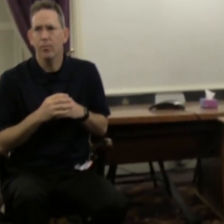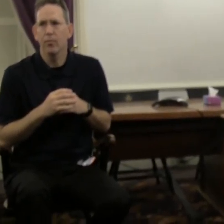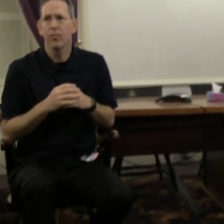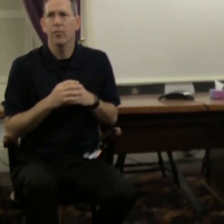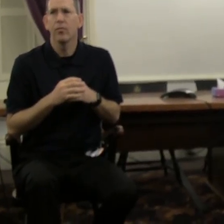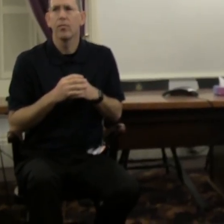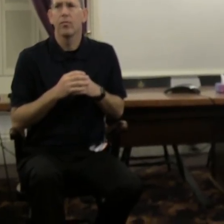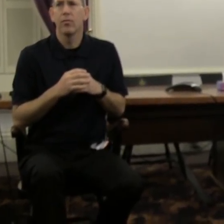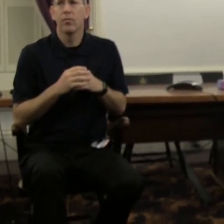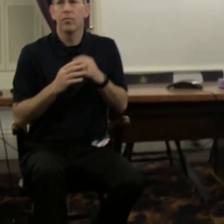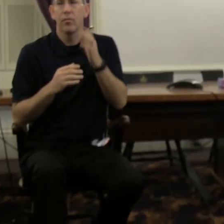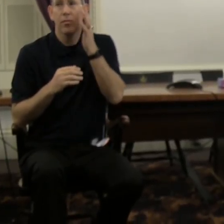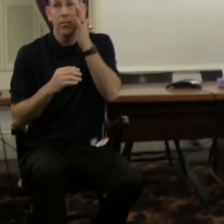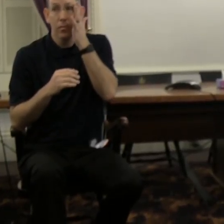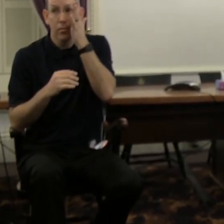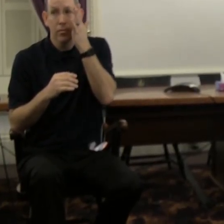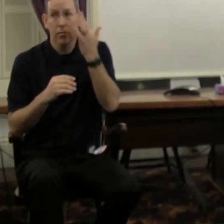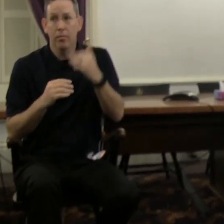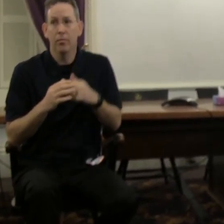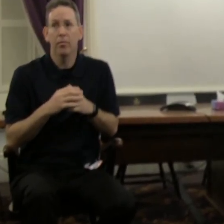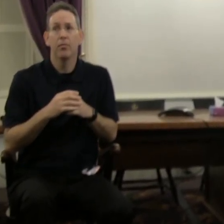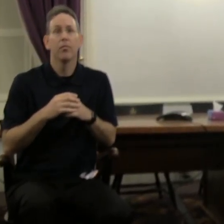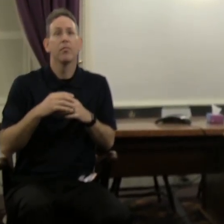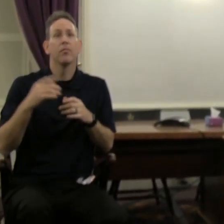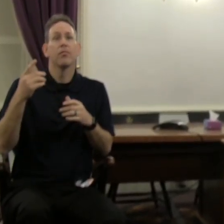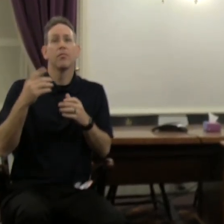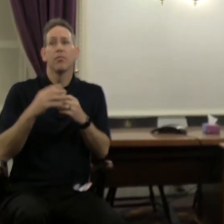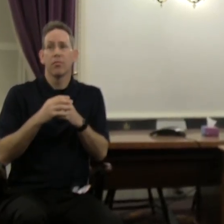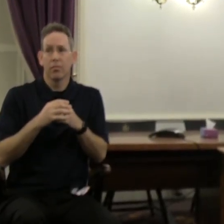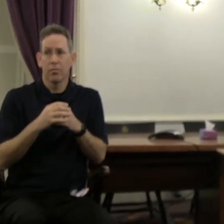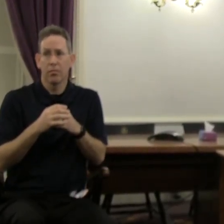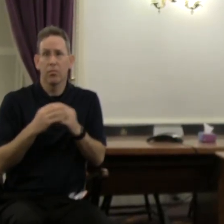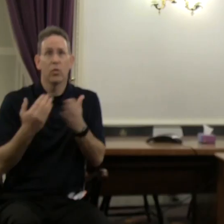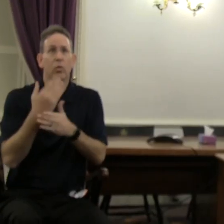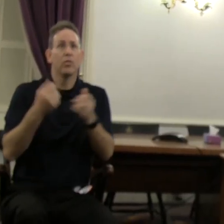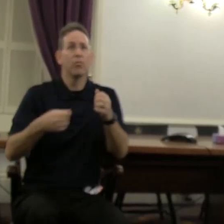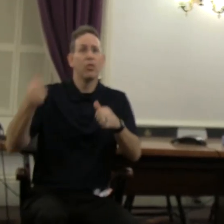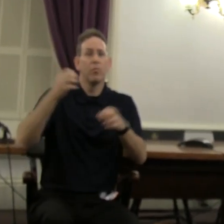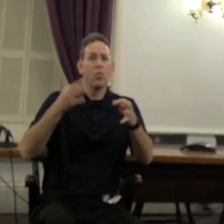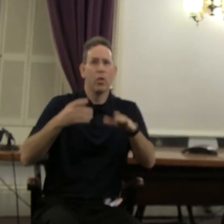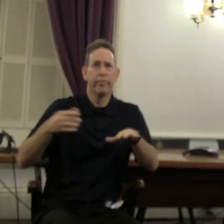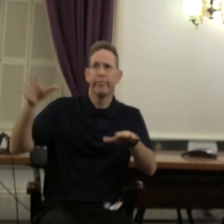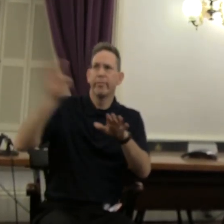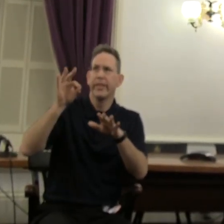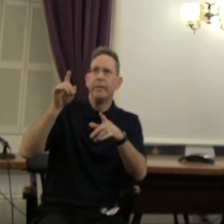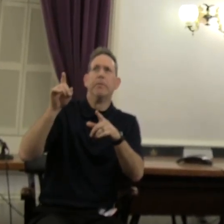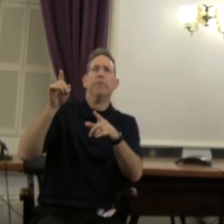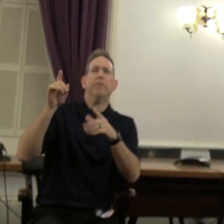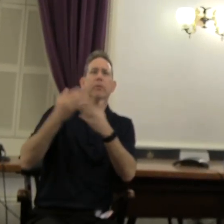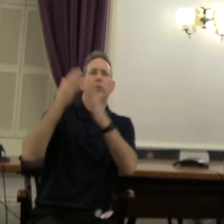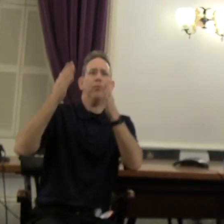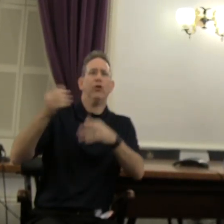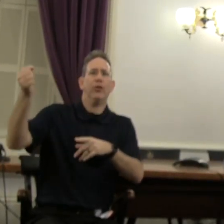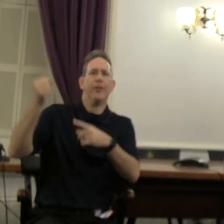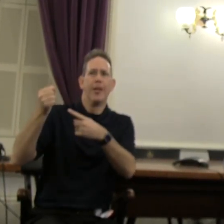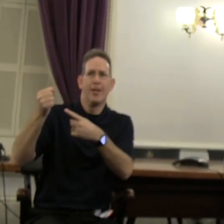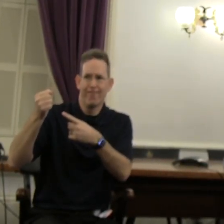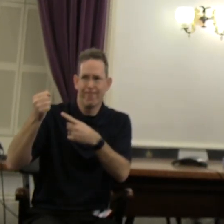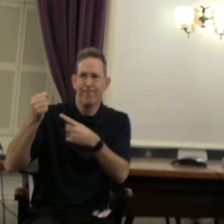the right of Congress to write legislation that enables laws that the court has to follow. But it's an ongoing struggle. We've seen that